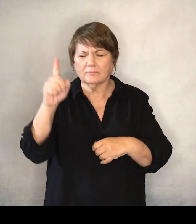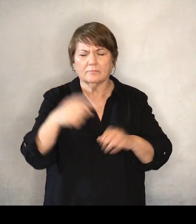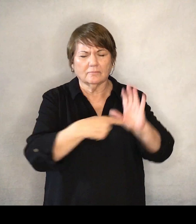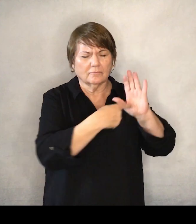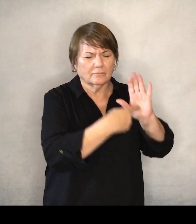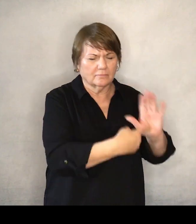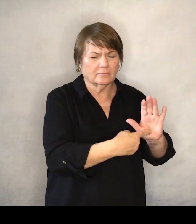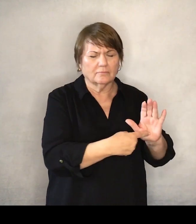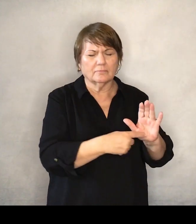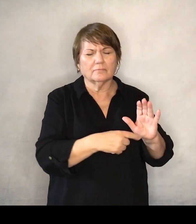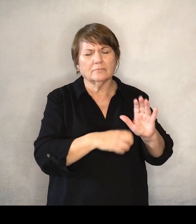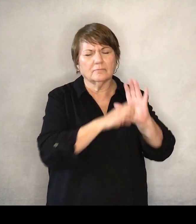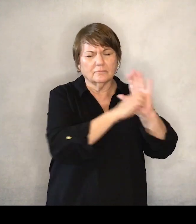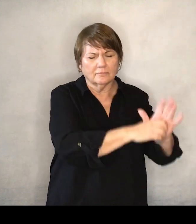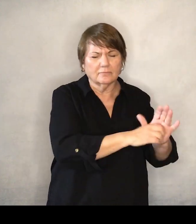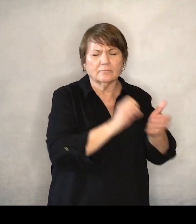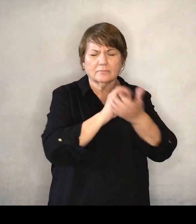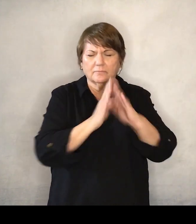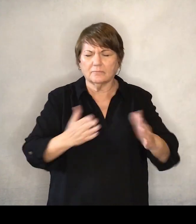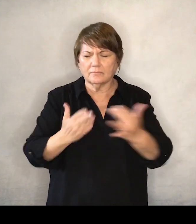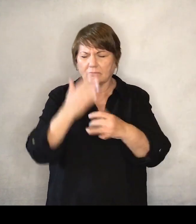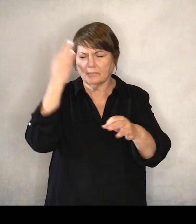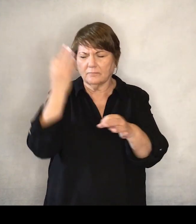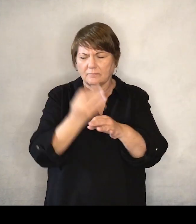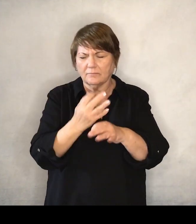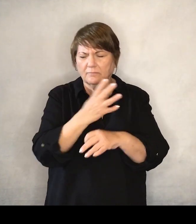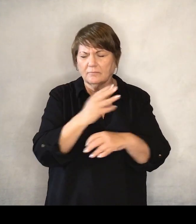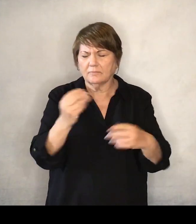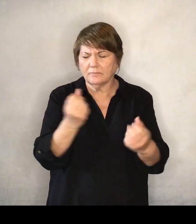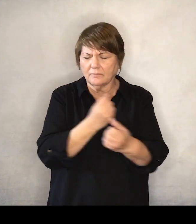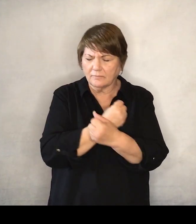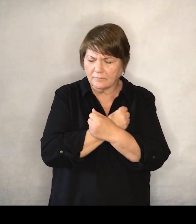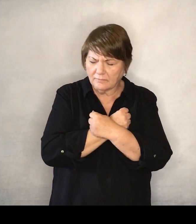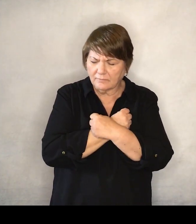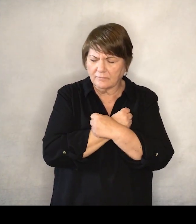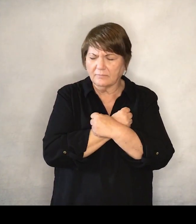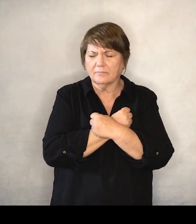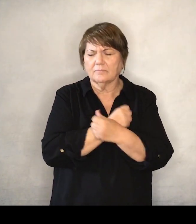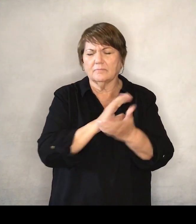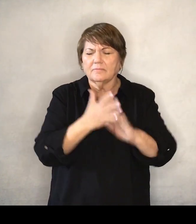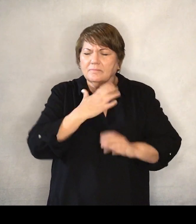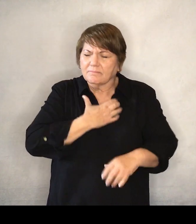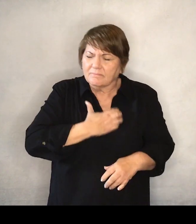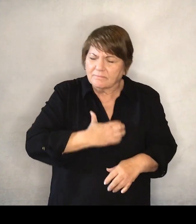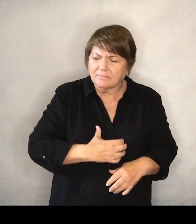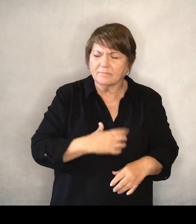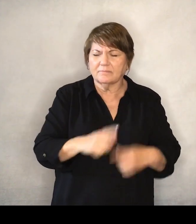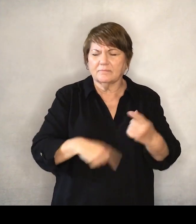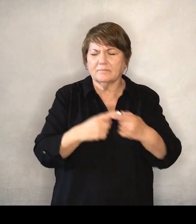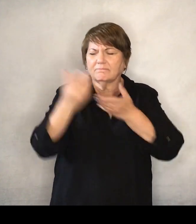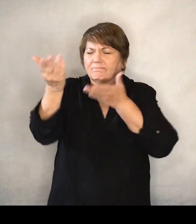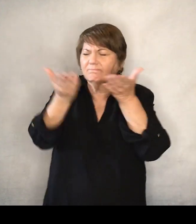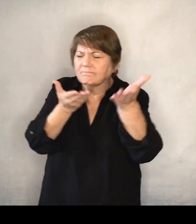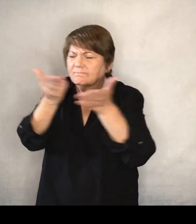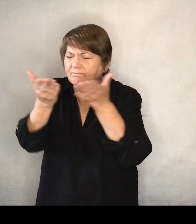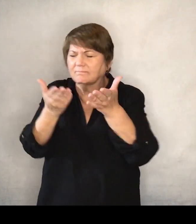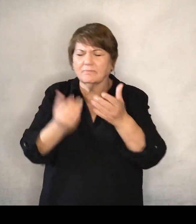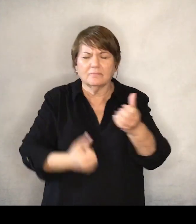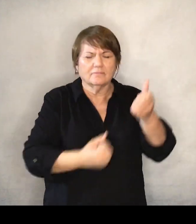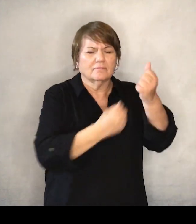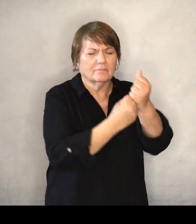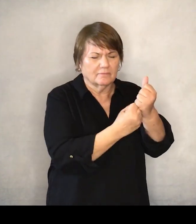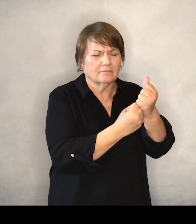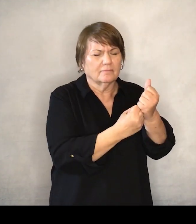of peace through faith and love, stay passionate about our service, and support our